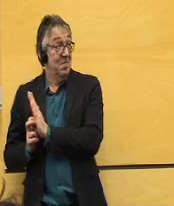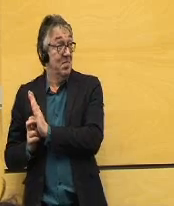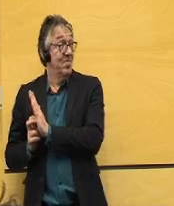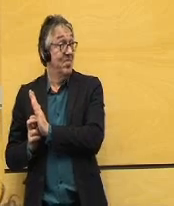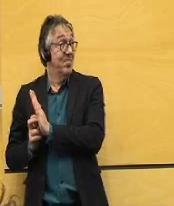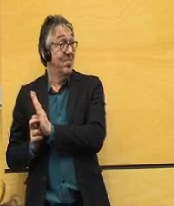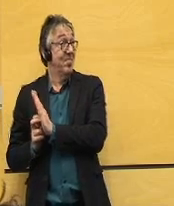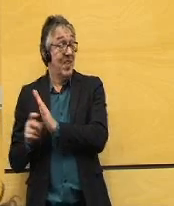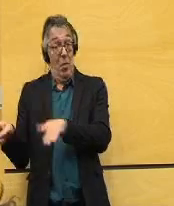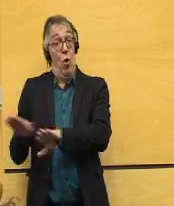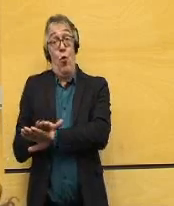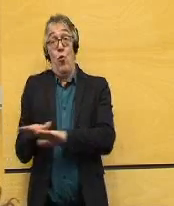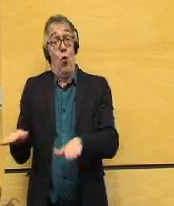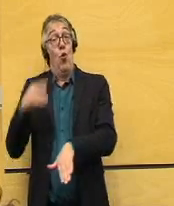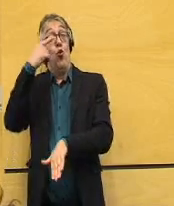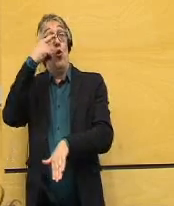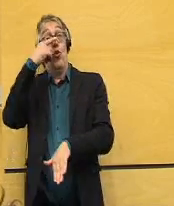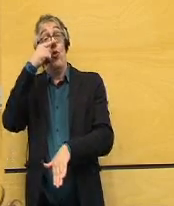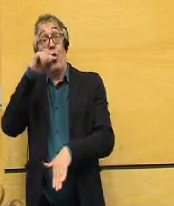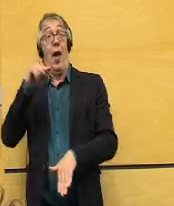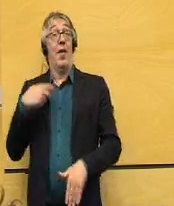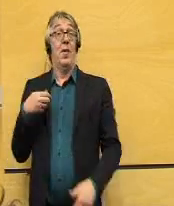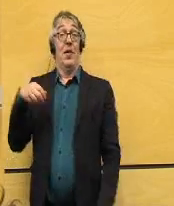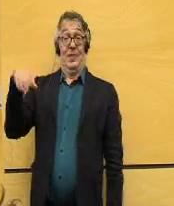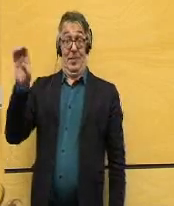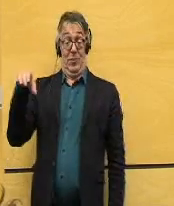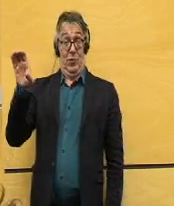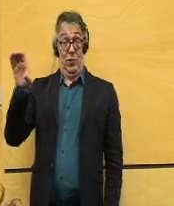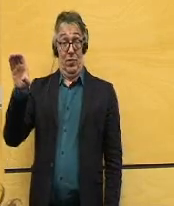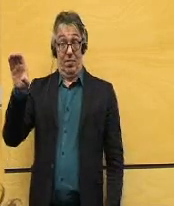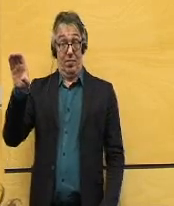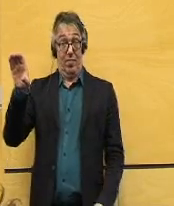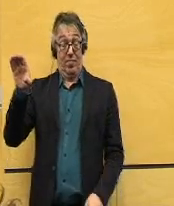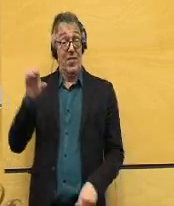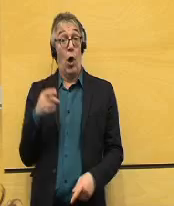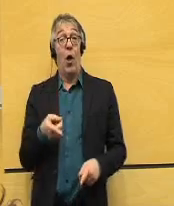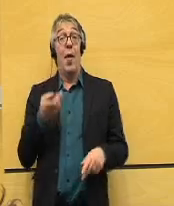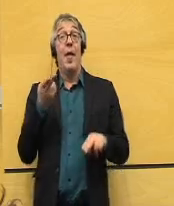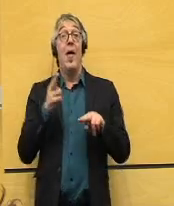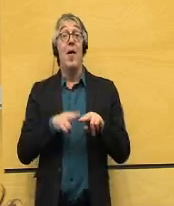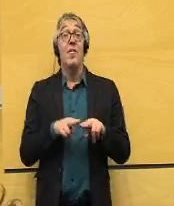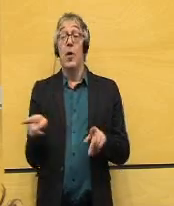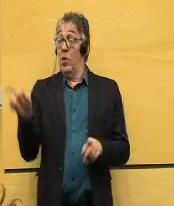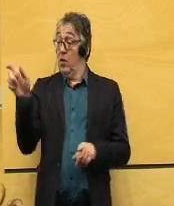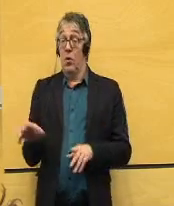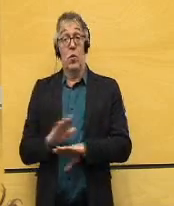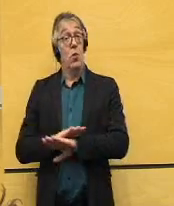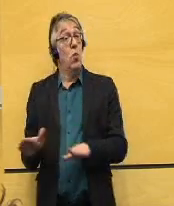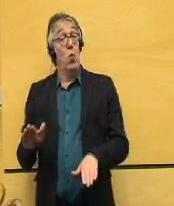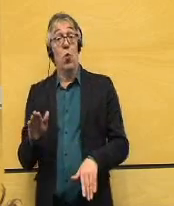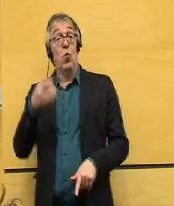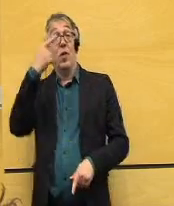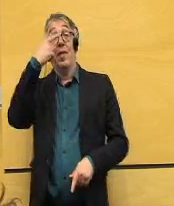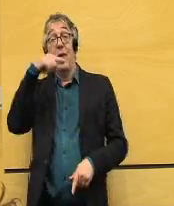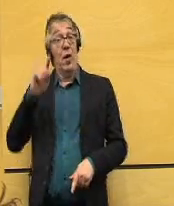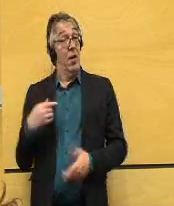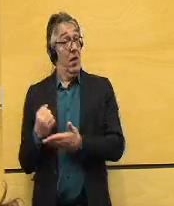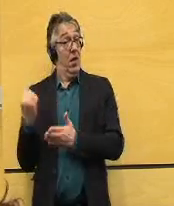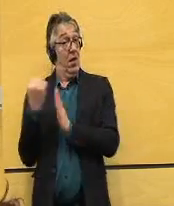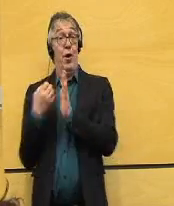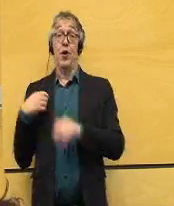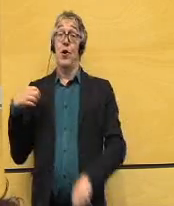the basis for issuing a disability card. How does the state party plans to deal with the obligation